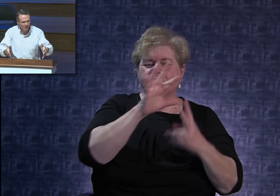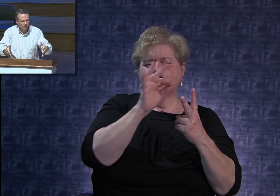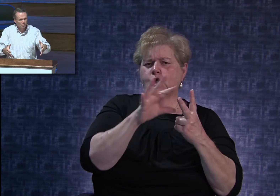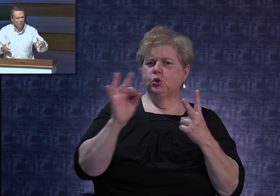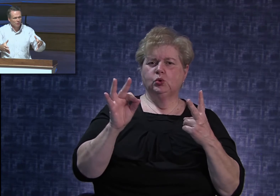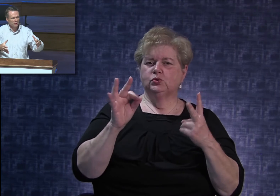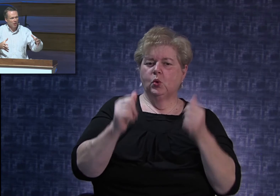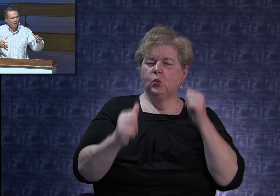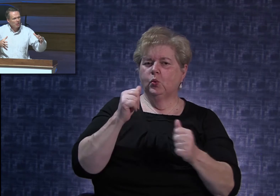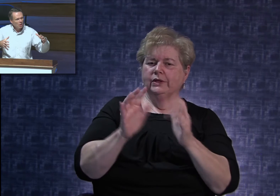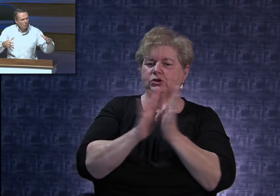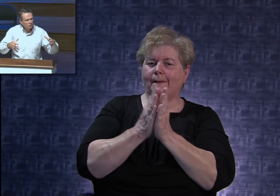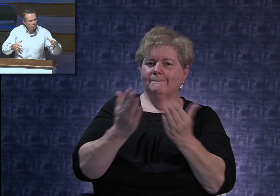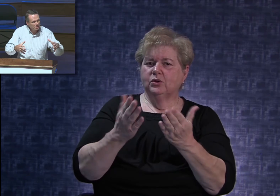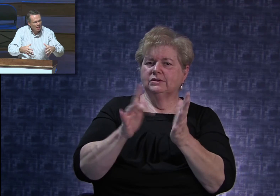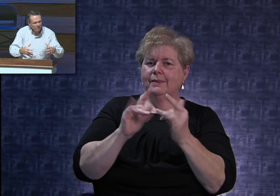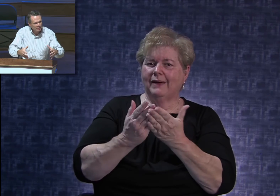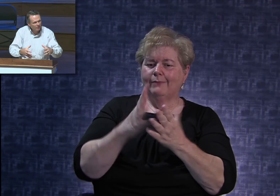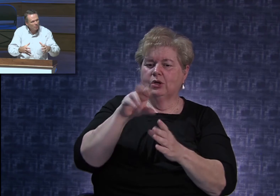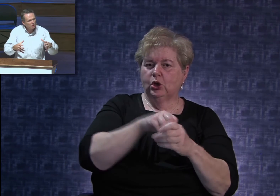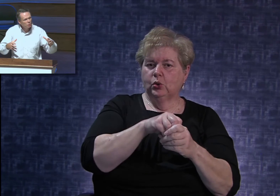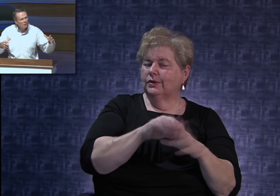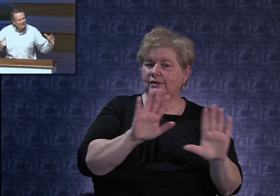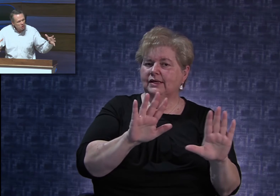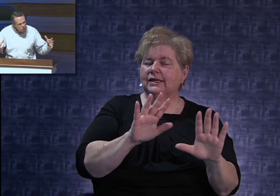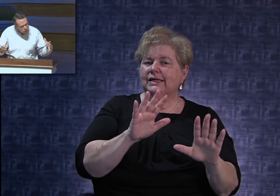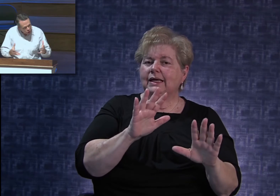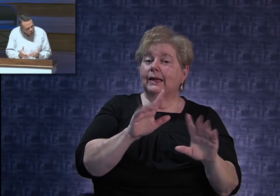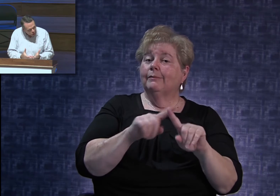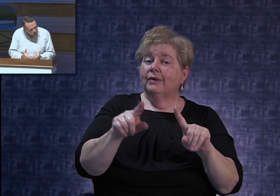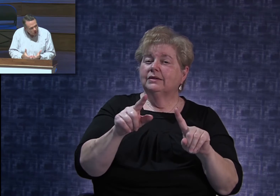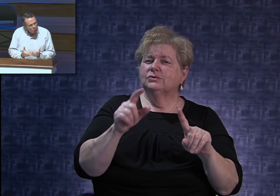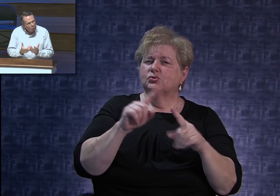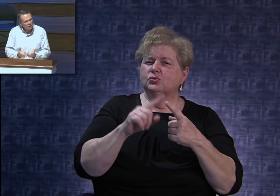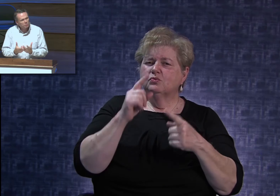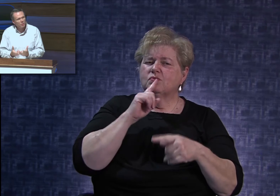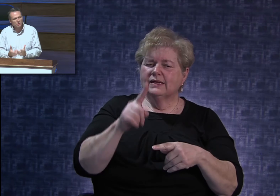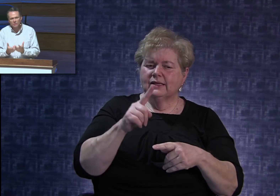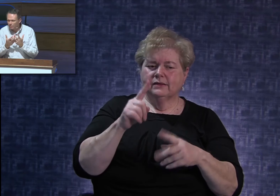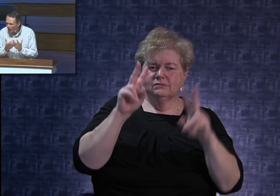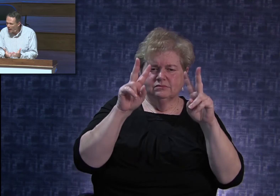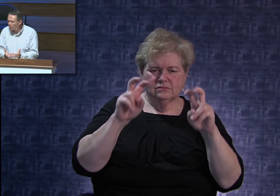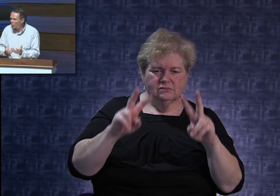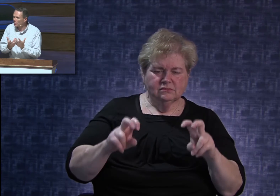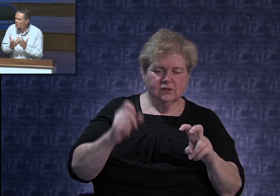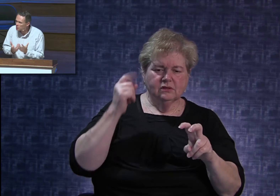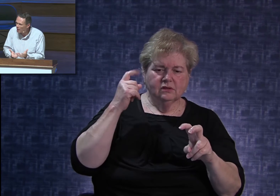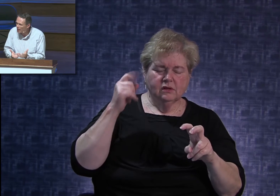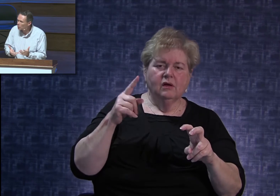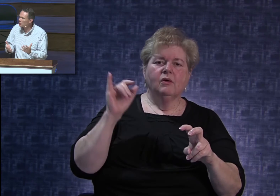of the Bible were inspired or to decide by somebody, but to discern which books of the Bible